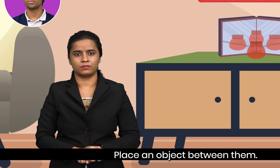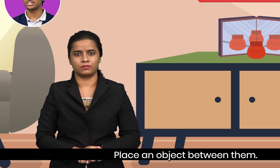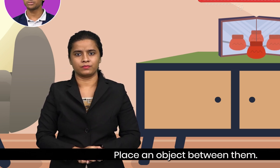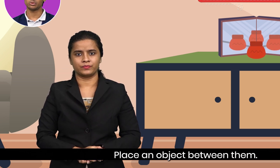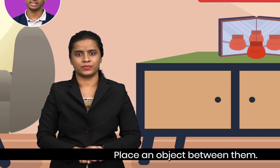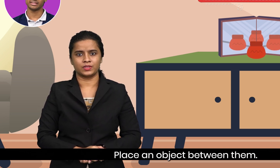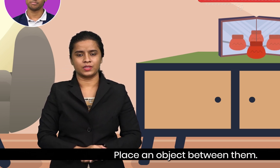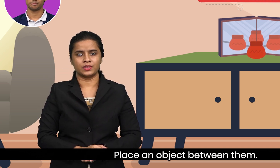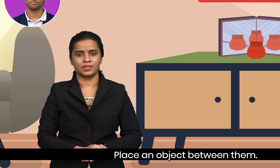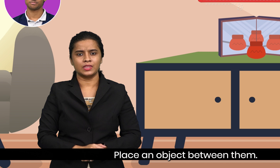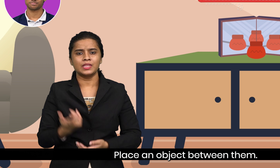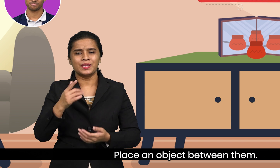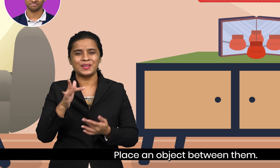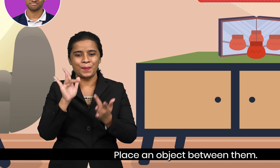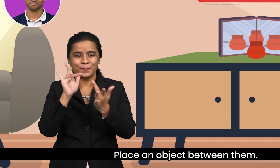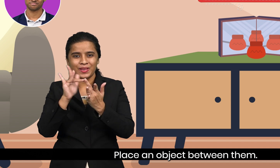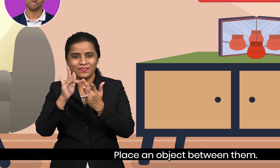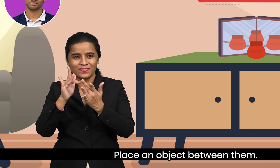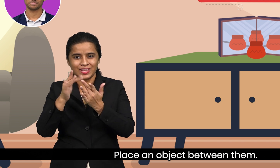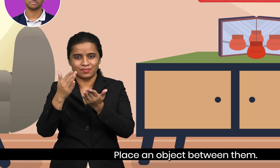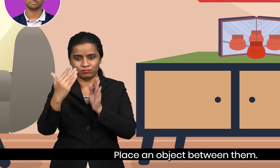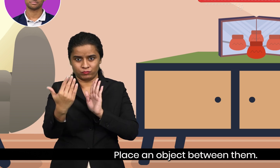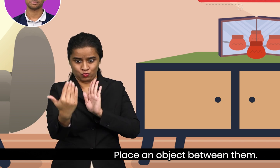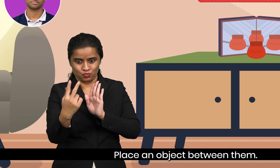Place an object between them.